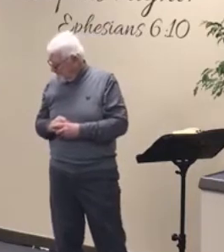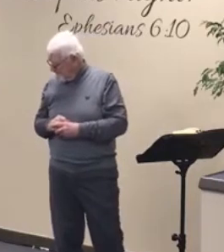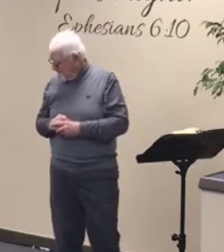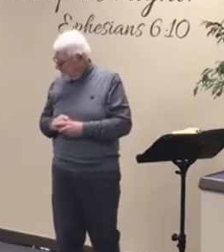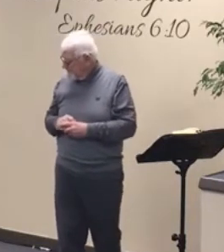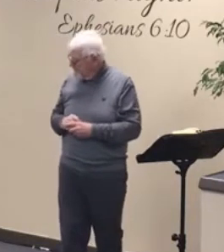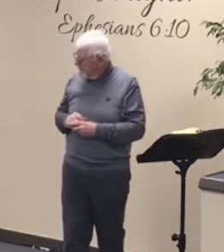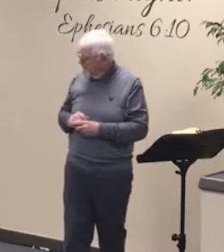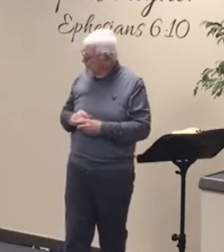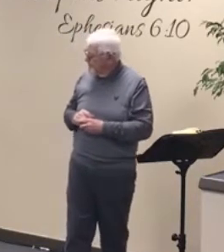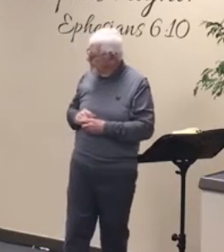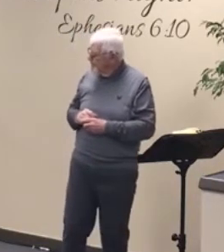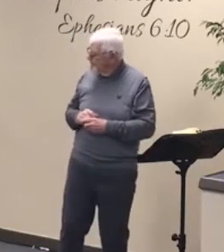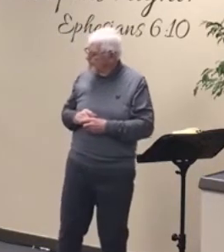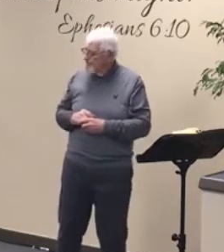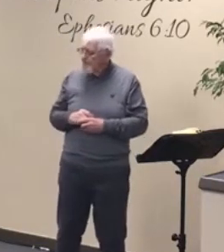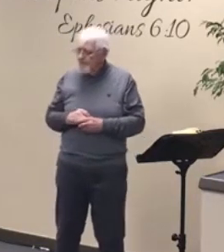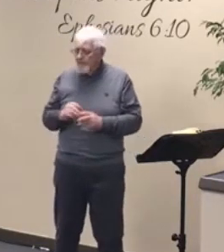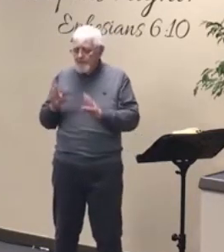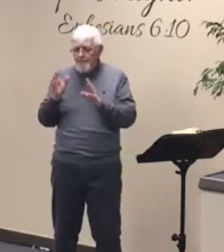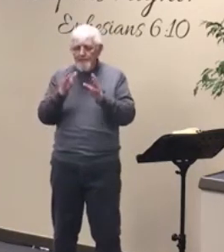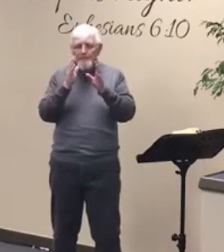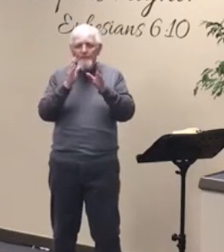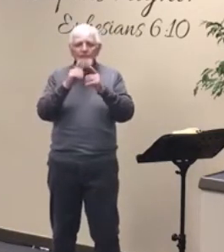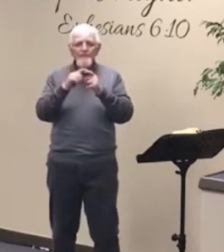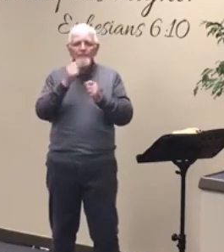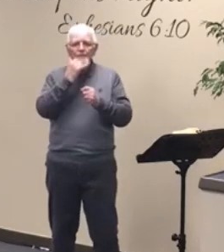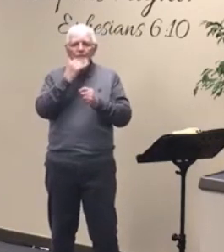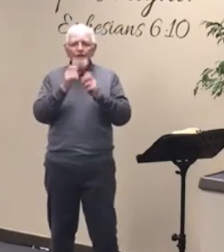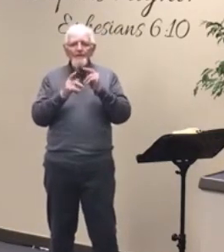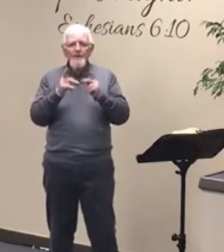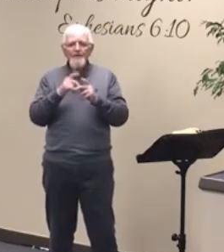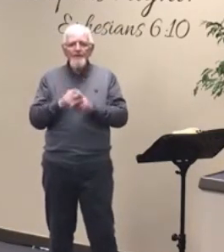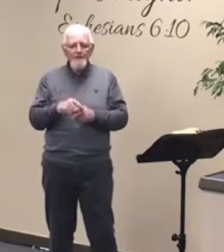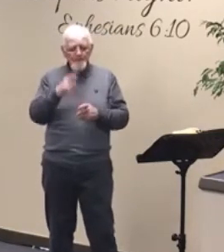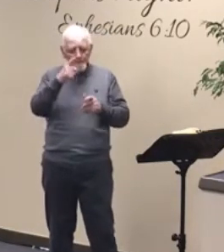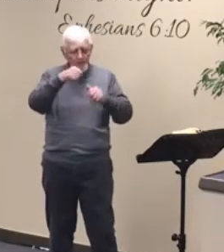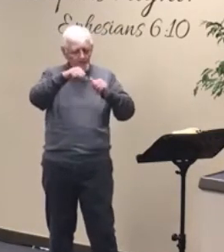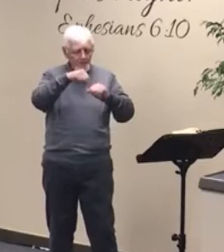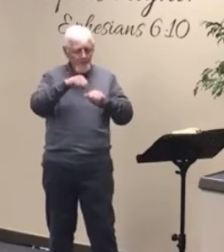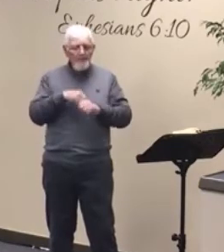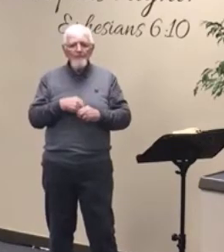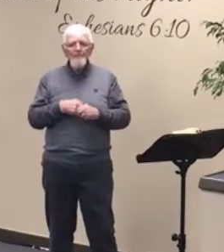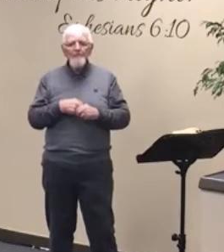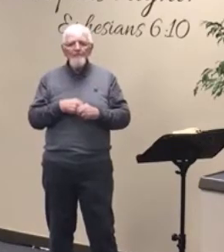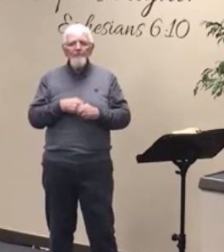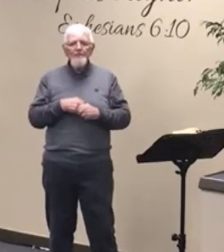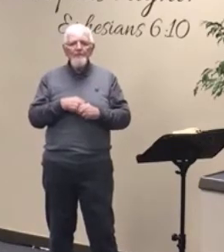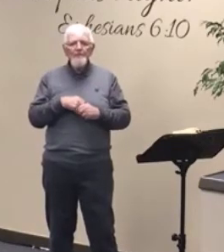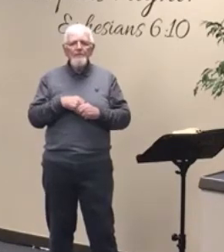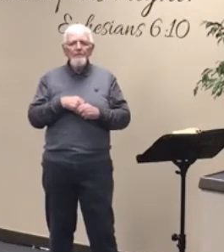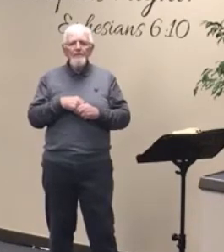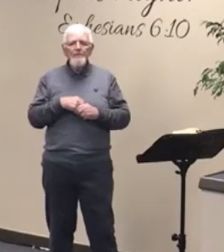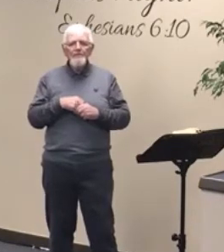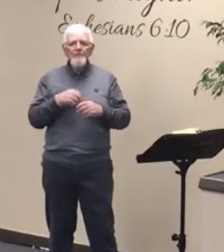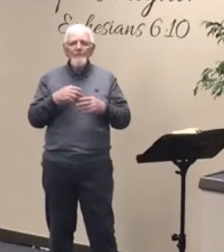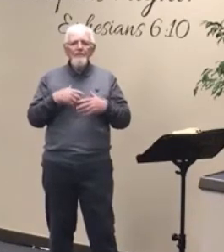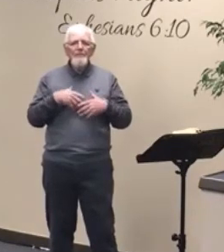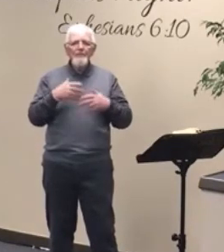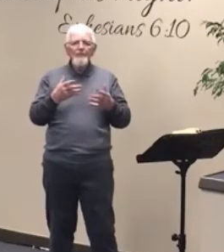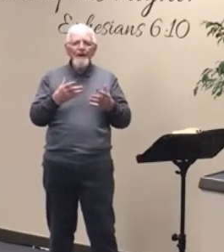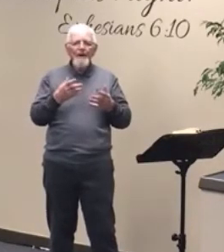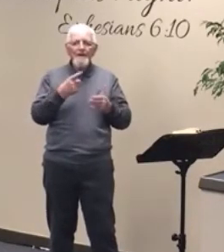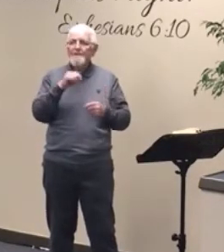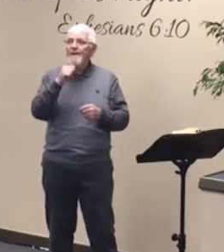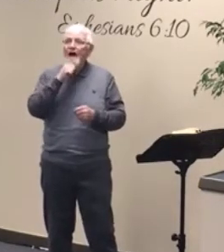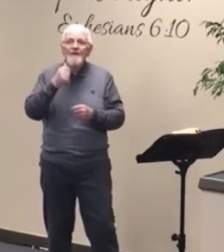Judas repented. But he repented to the wrong person. These people here, these brethren repented. But they didn't repent to God.